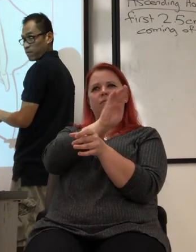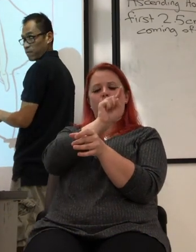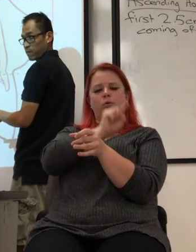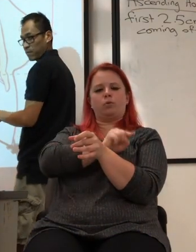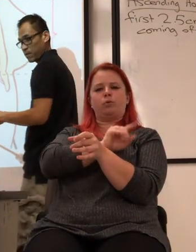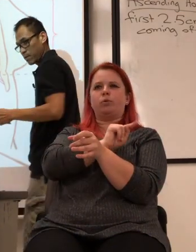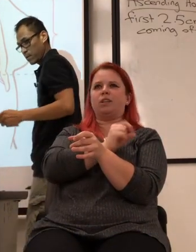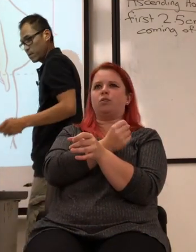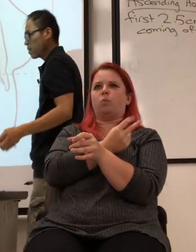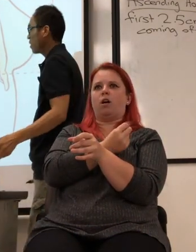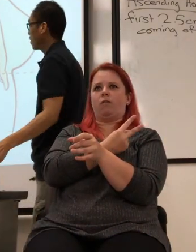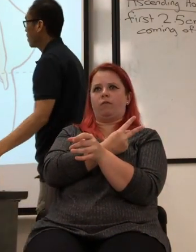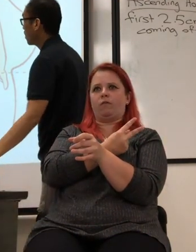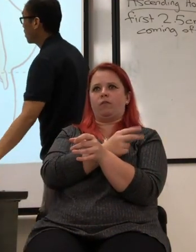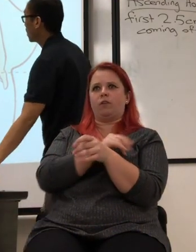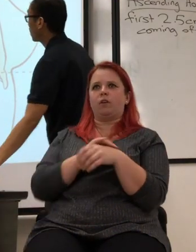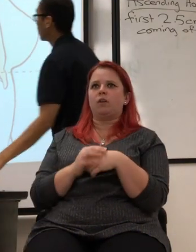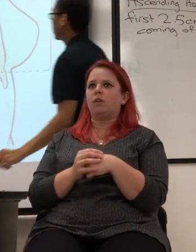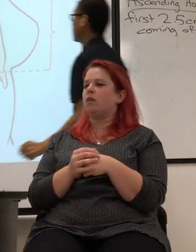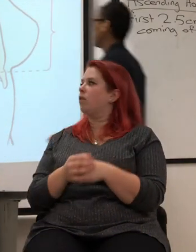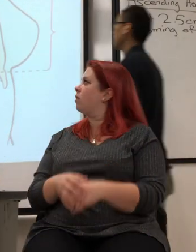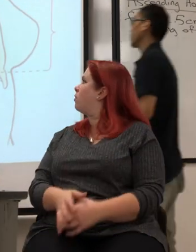T12.